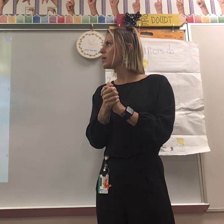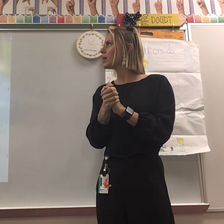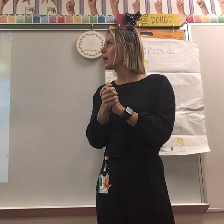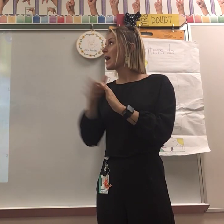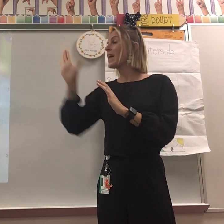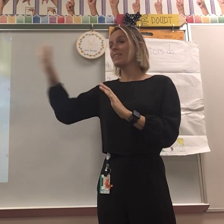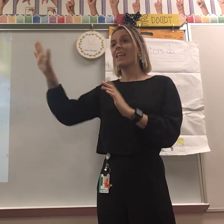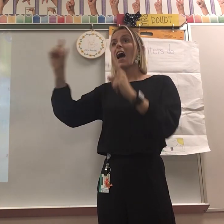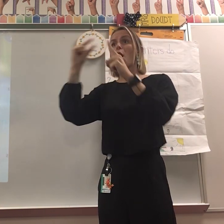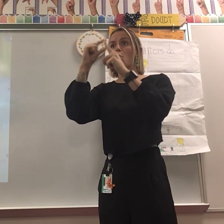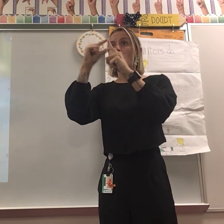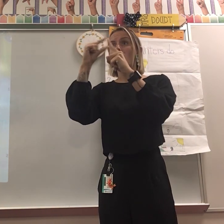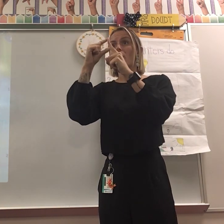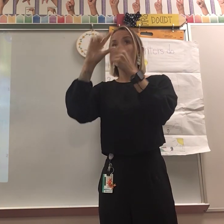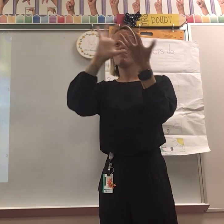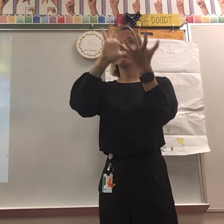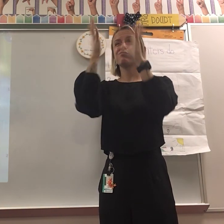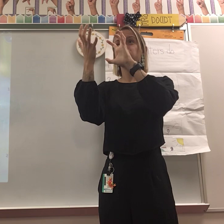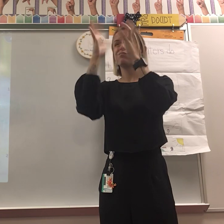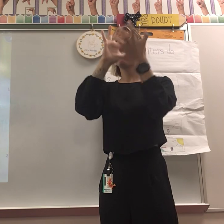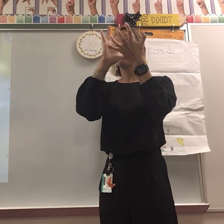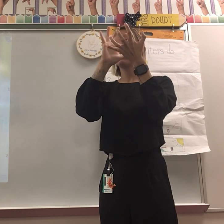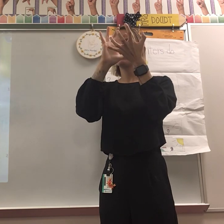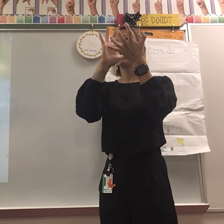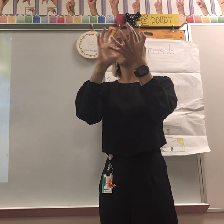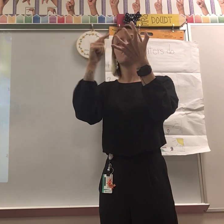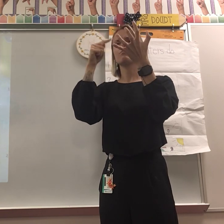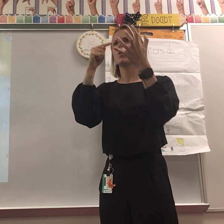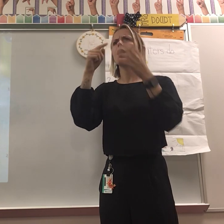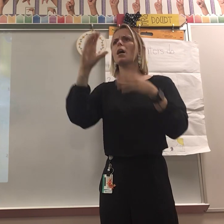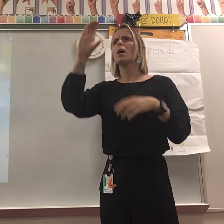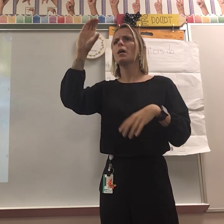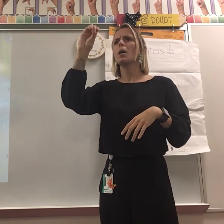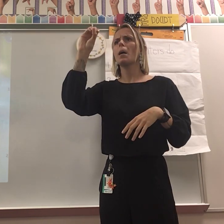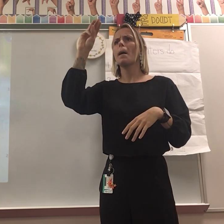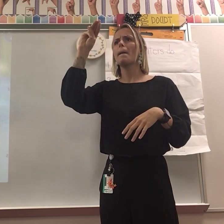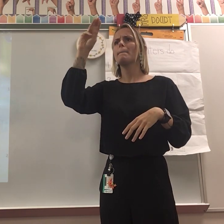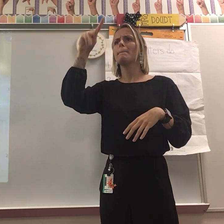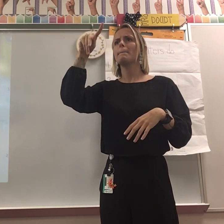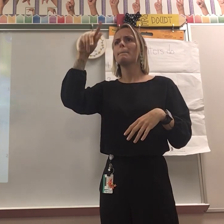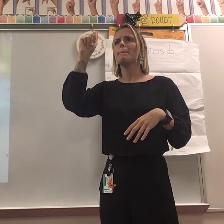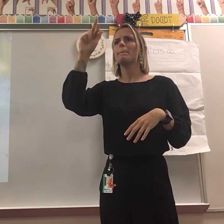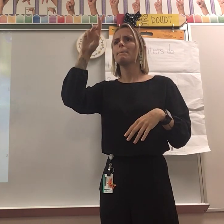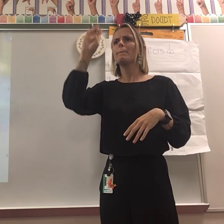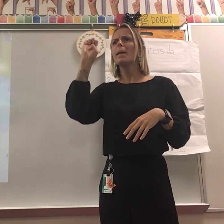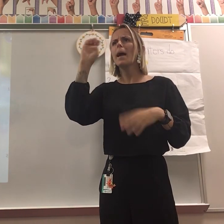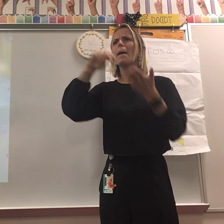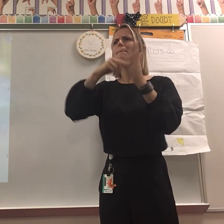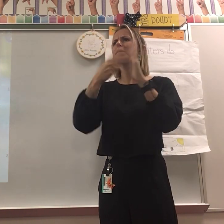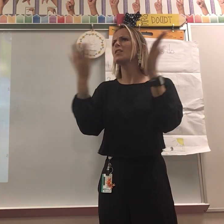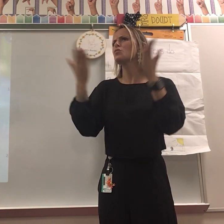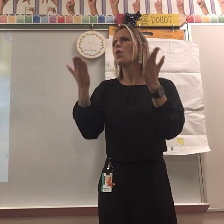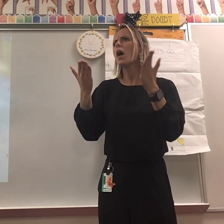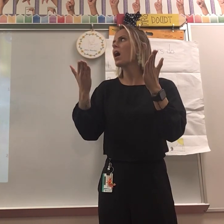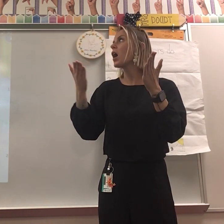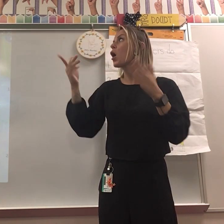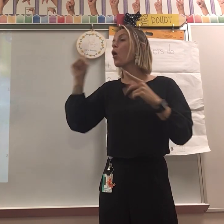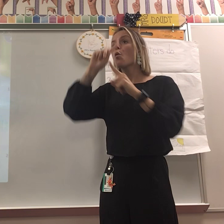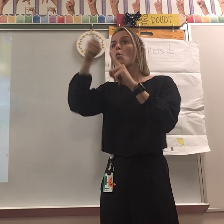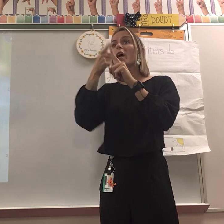many times when we take that big state test that we can't be wondering what this word means. So when we see the